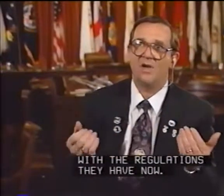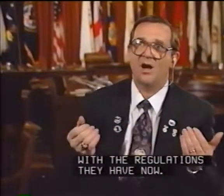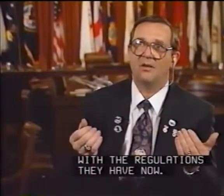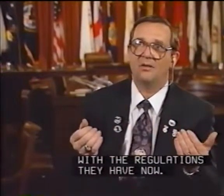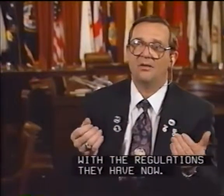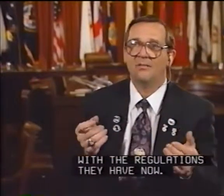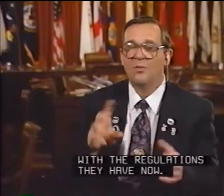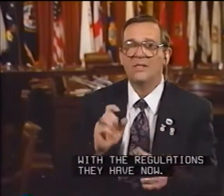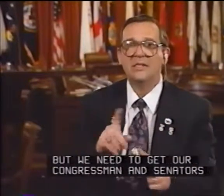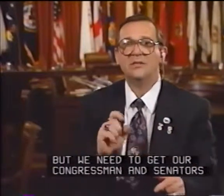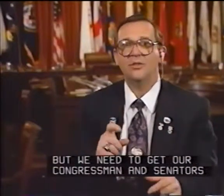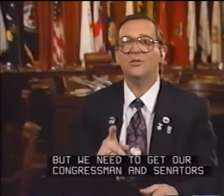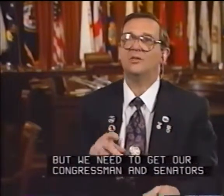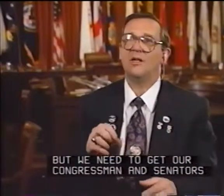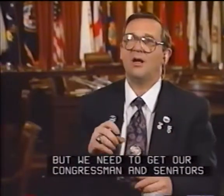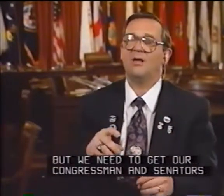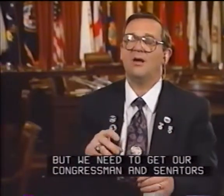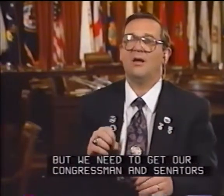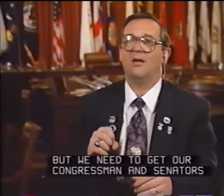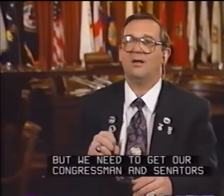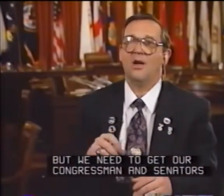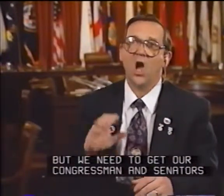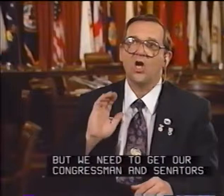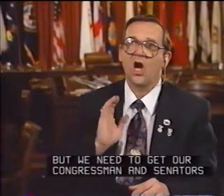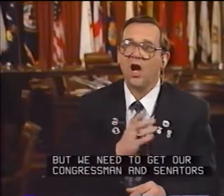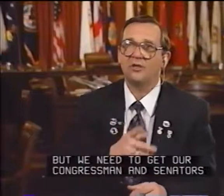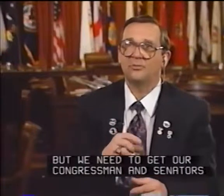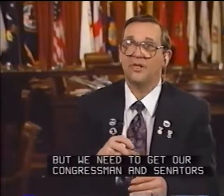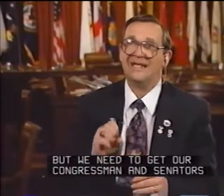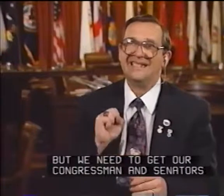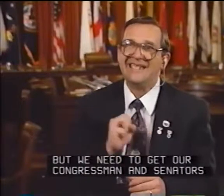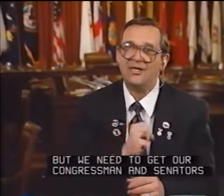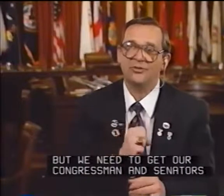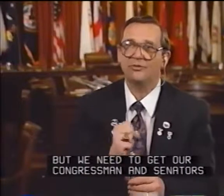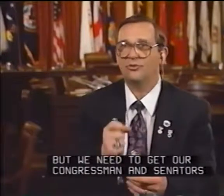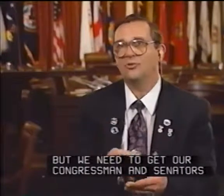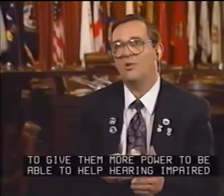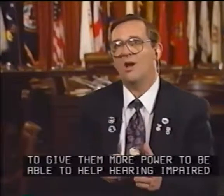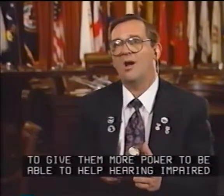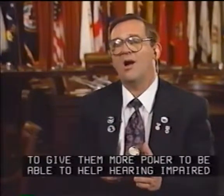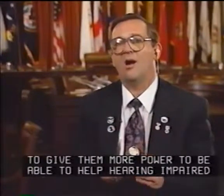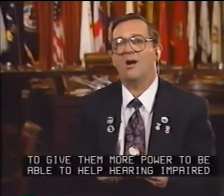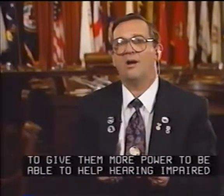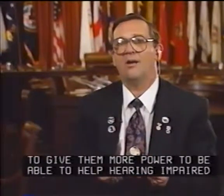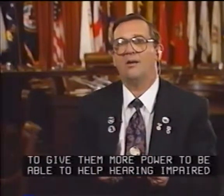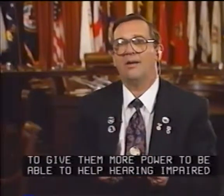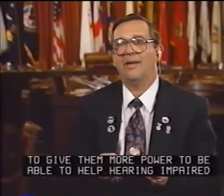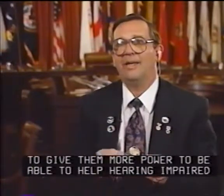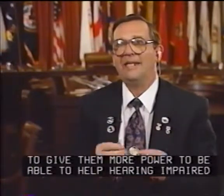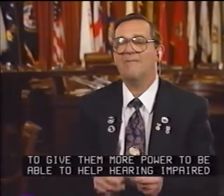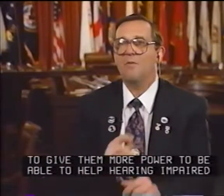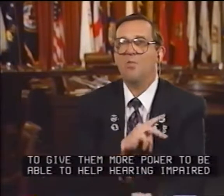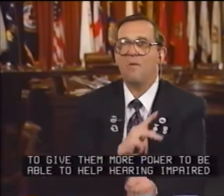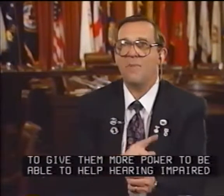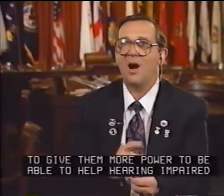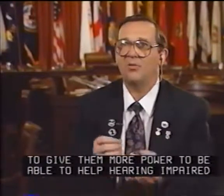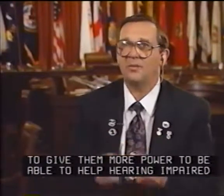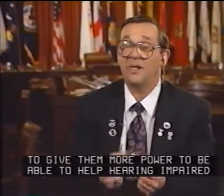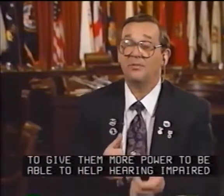now. What we need to do is get our congressmen and senators to give them more power to be able